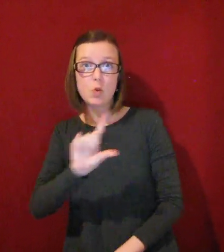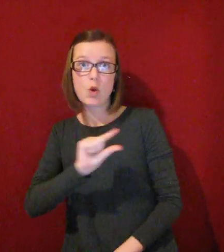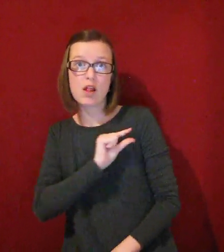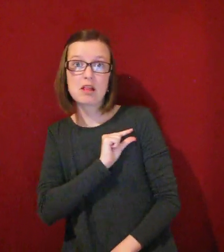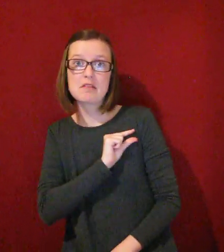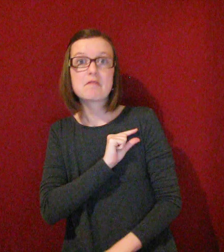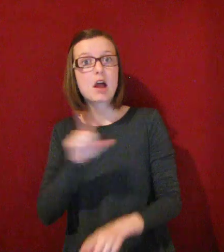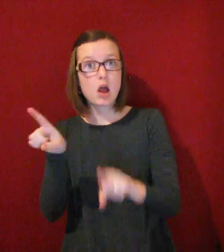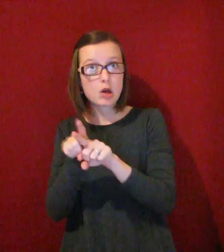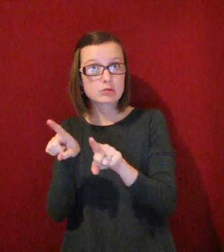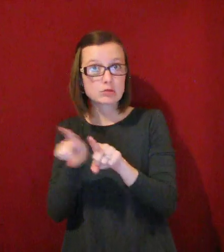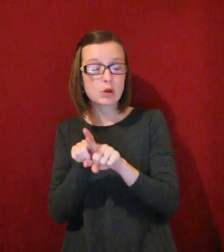in regards to that.